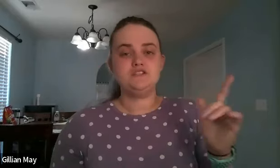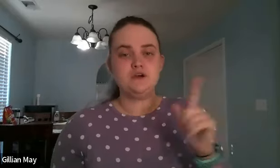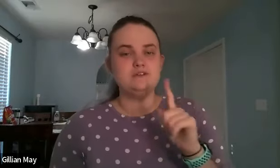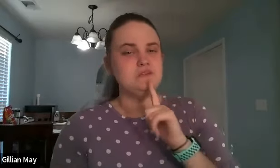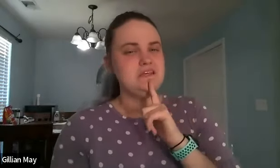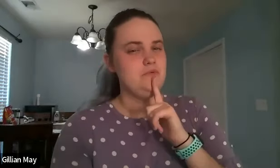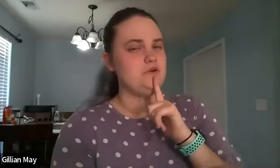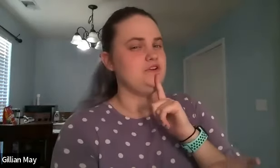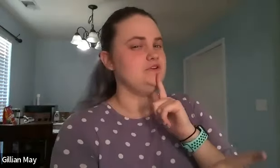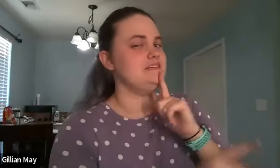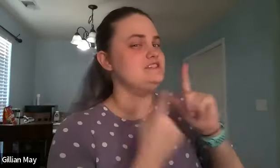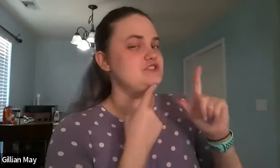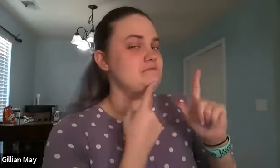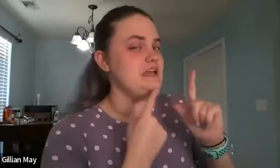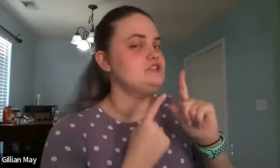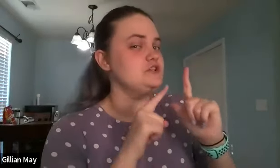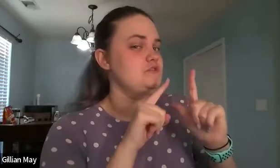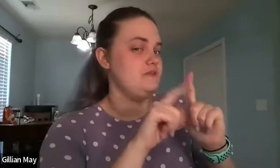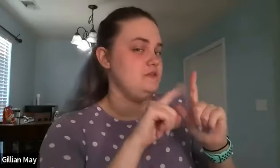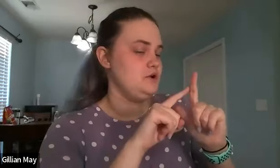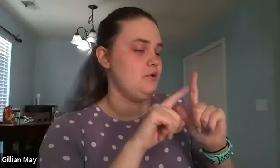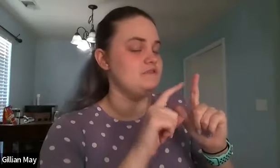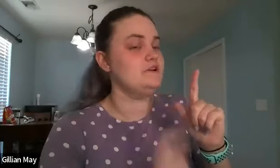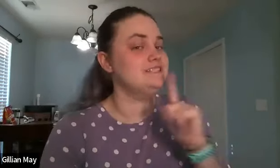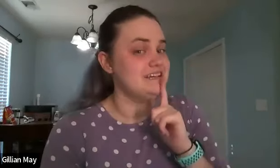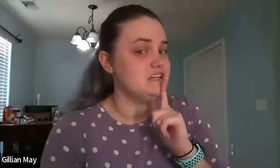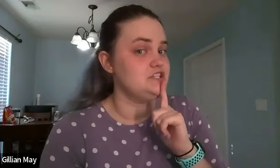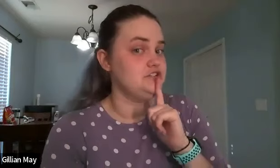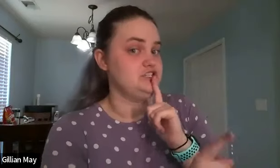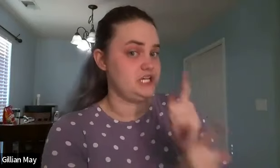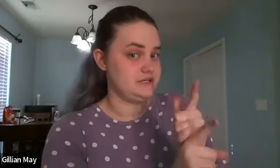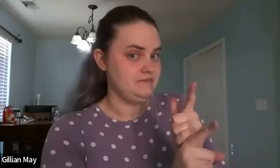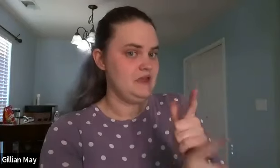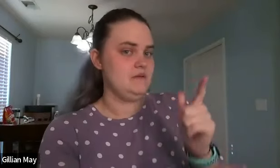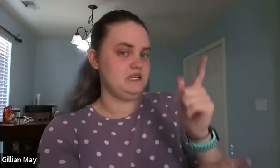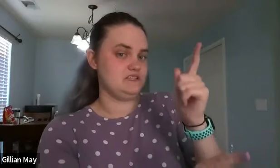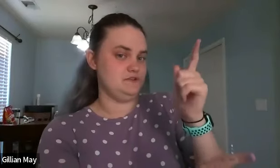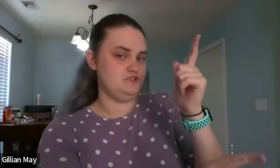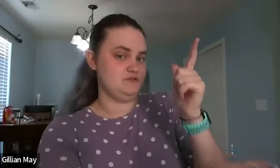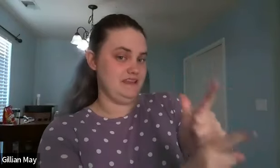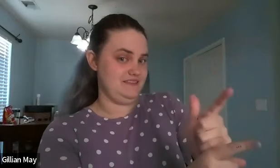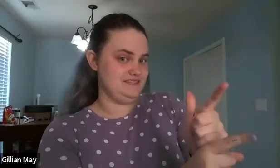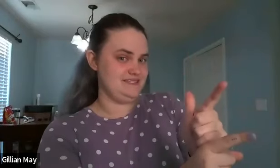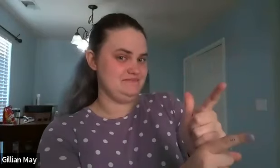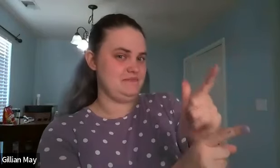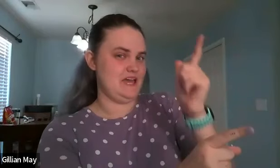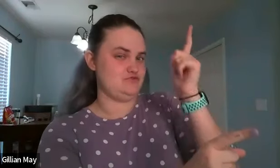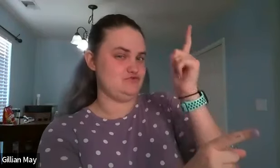So it's really important when you're doing sister to make sure that your pointer finger does touch your chin, because if you do it like this, that's